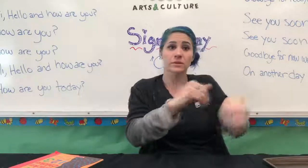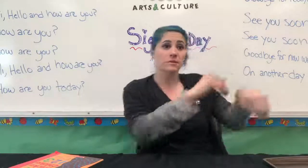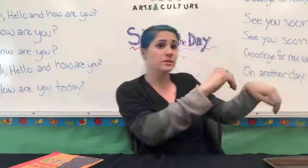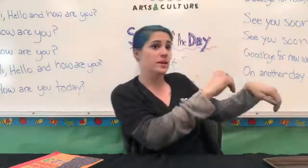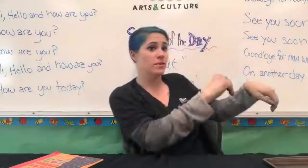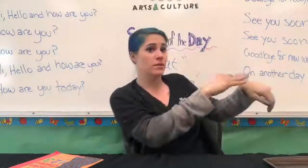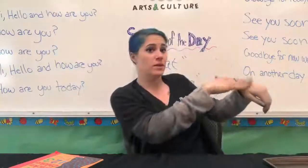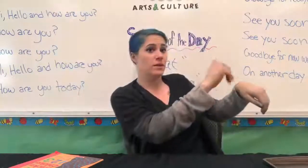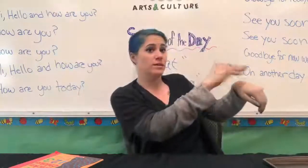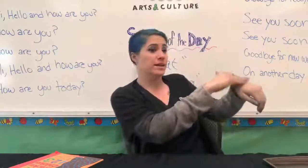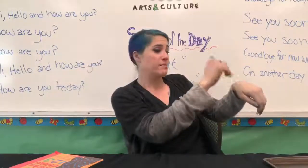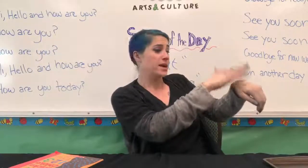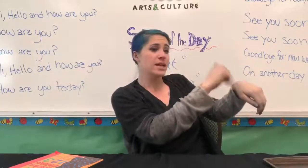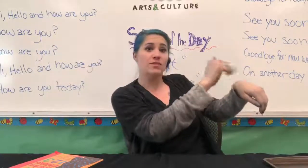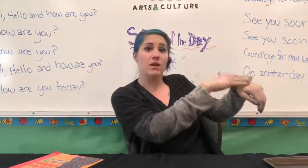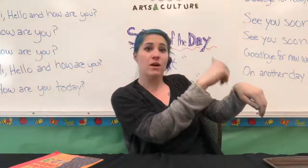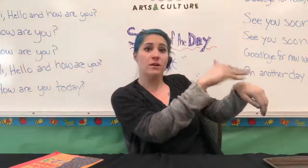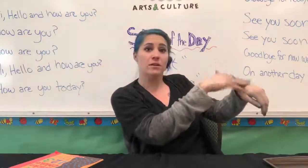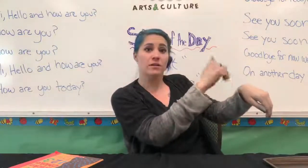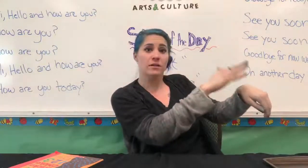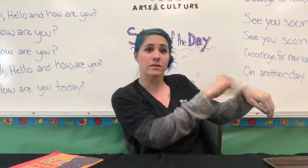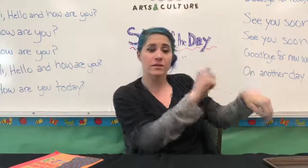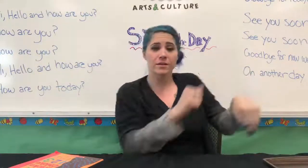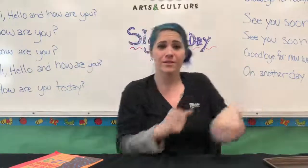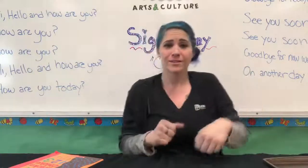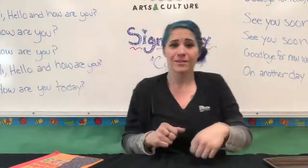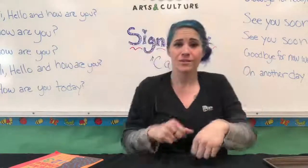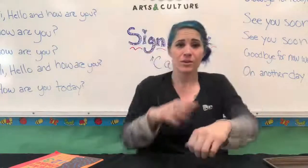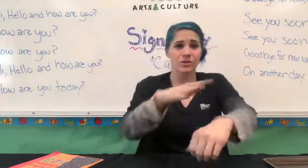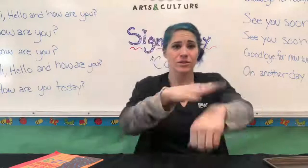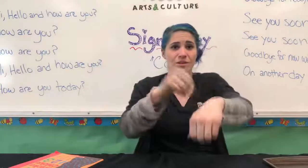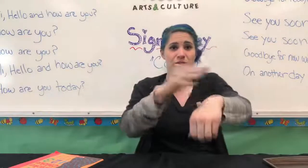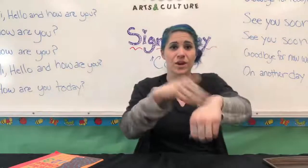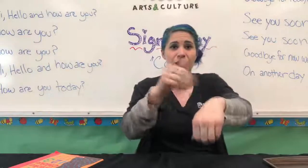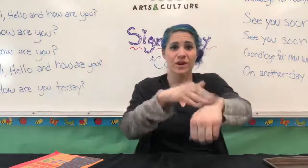So it's like I'm petting a dog. So dog.